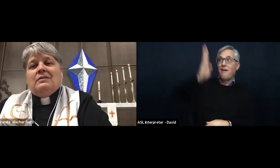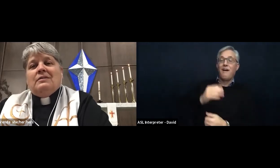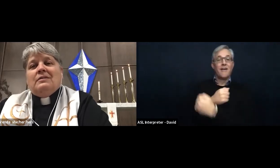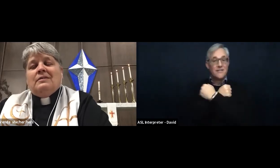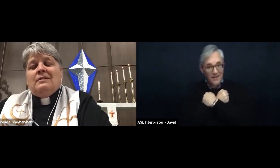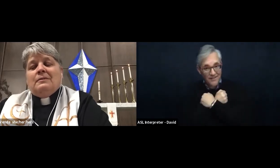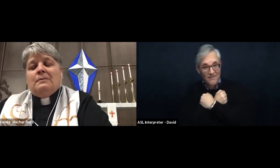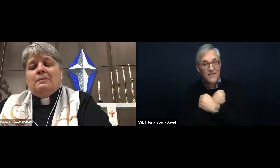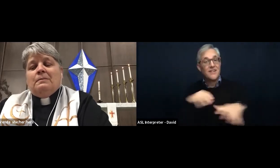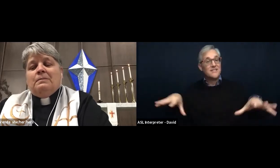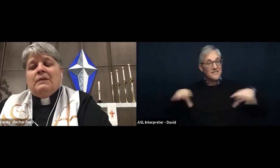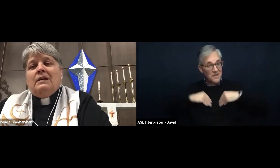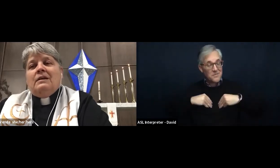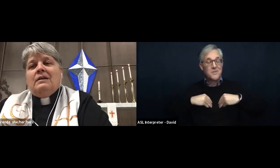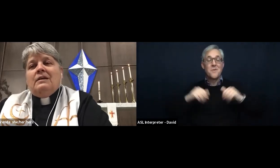exception.